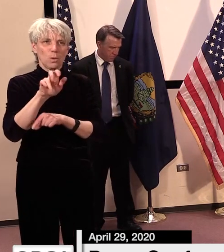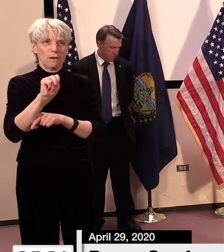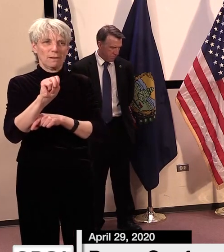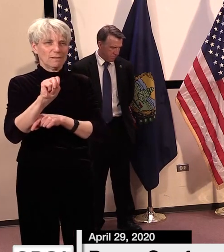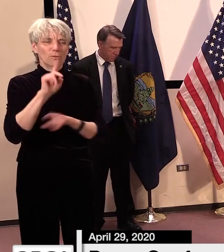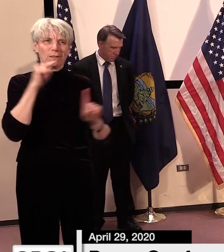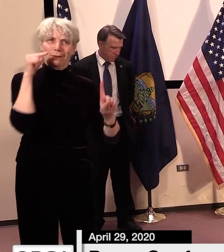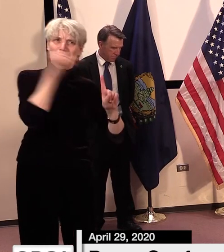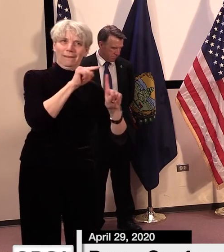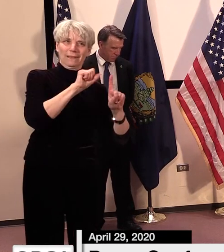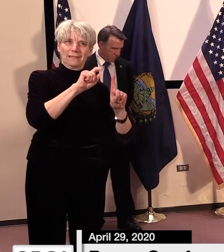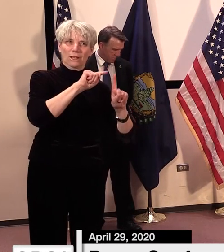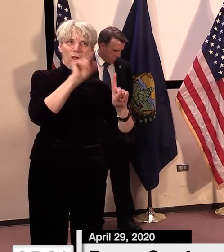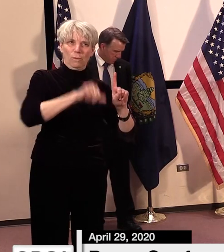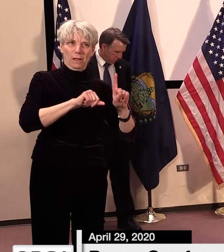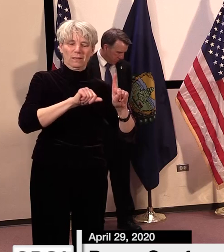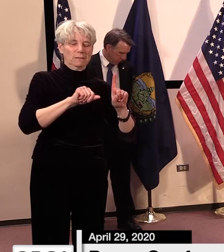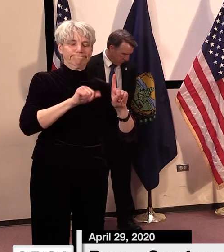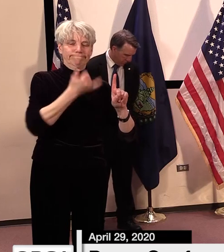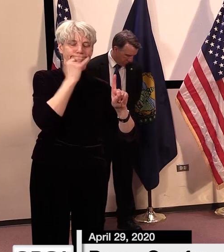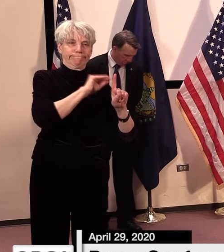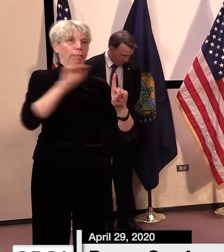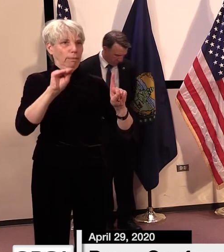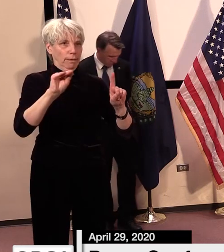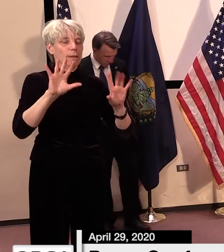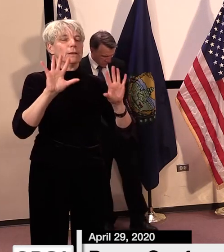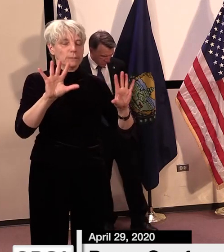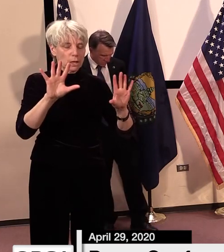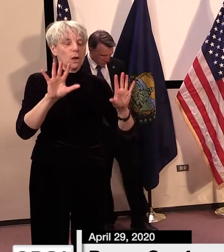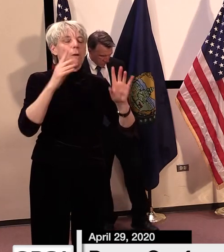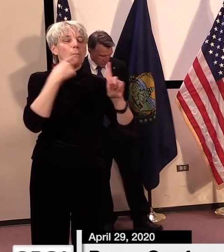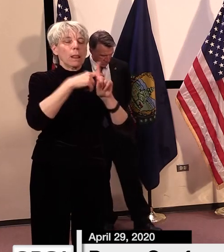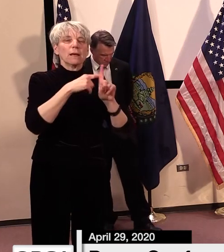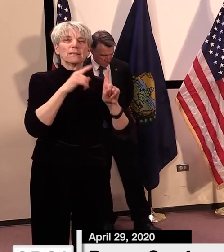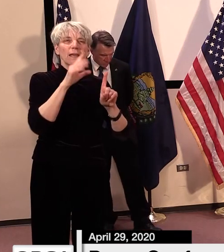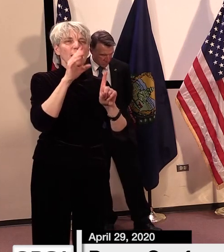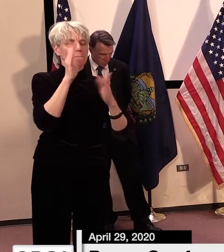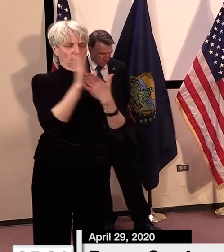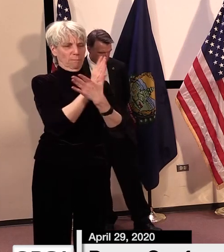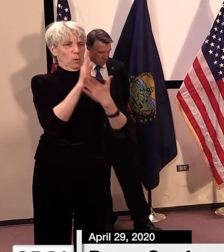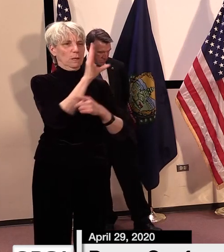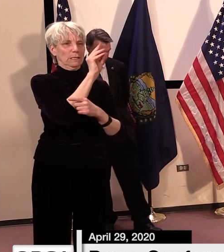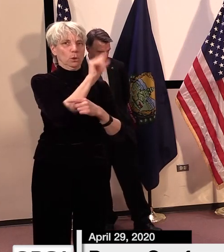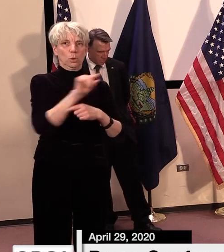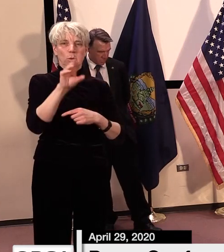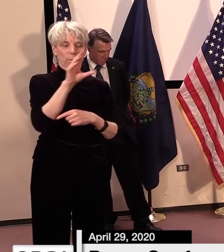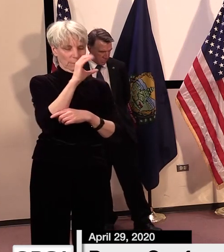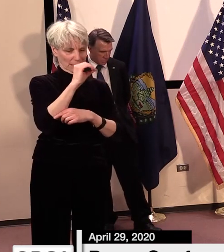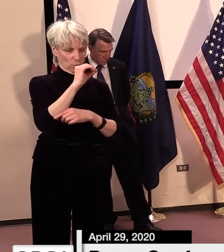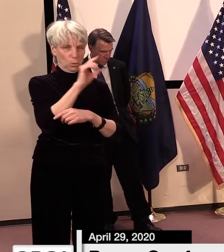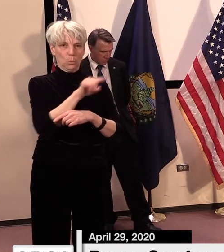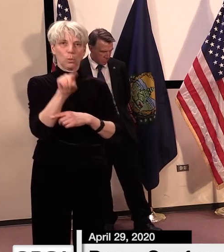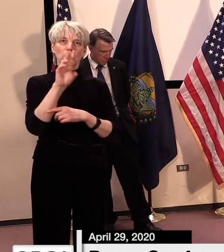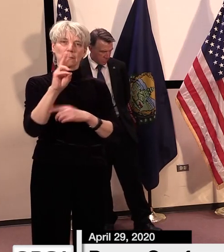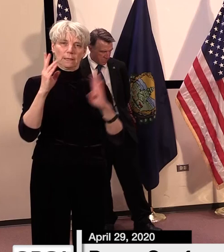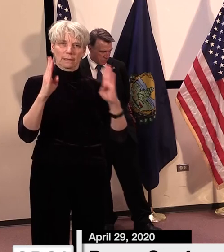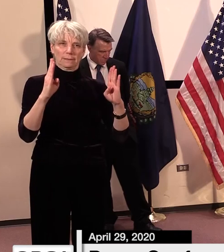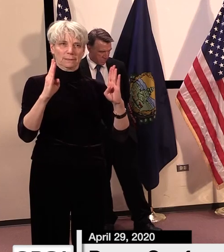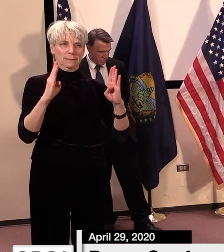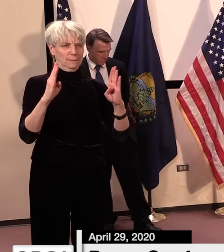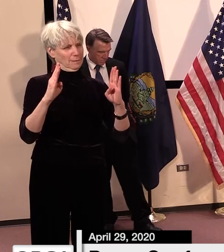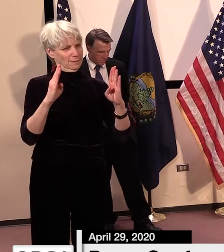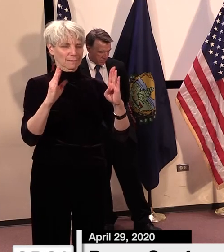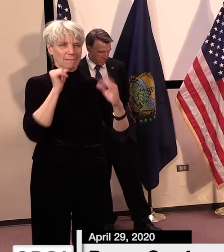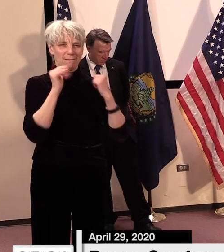sort of refine the 0 to 6 so that we can give people at least an indication of